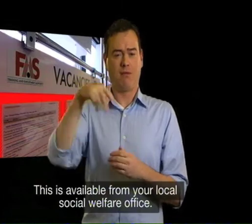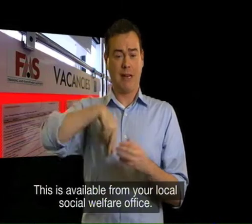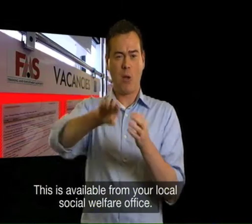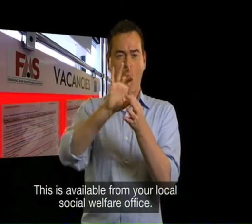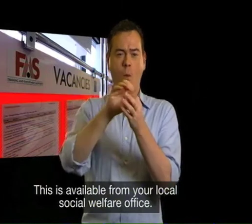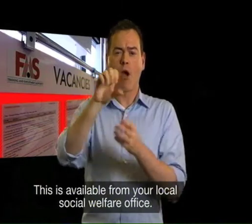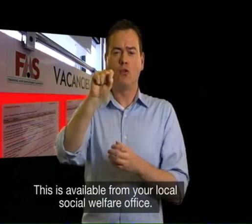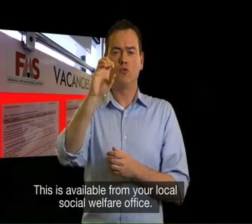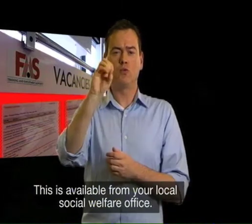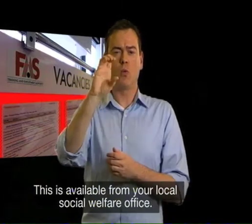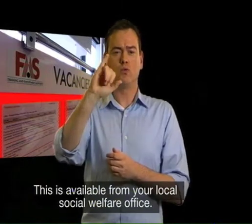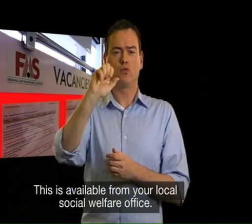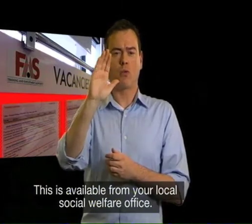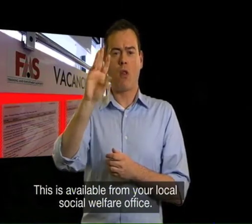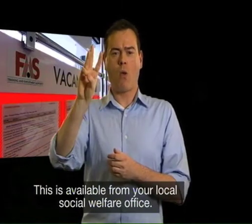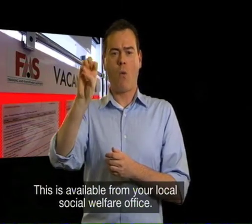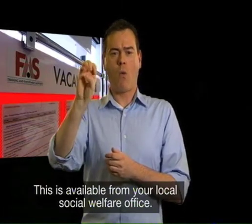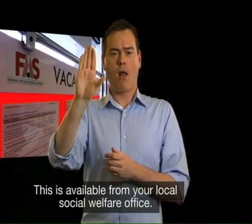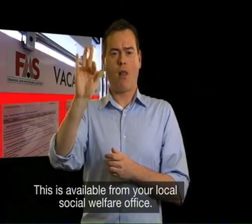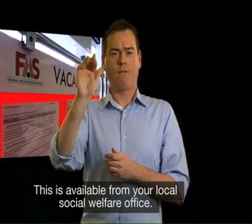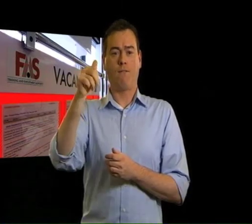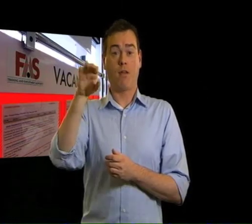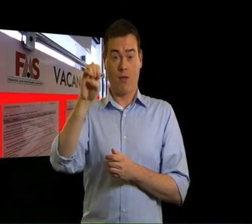This is available from your local social welfare office.